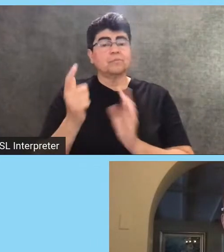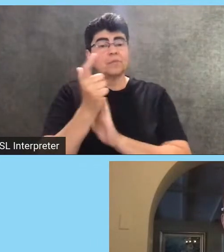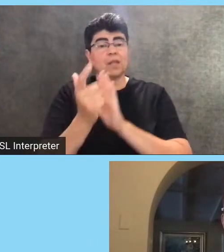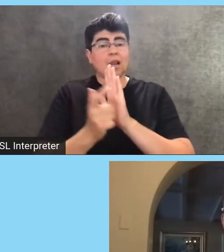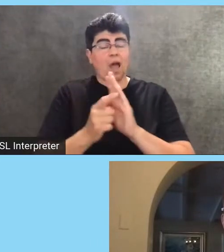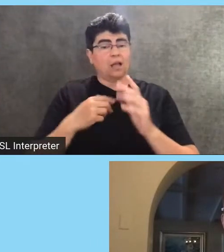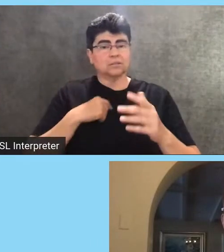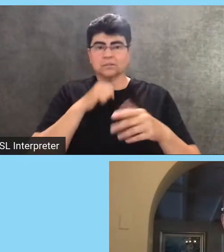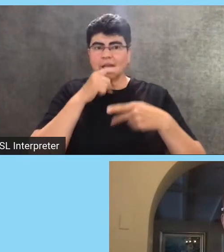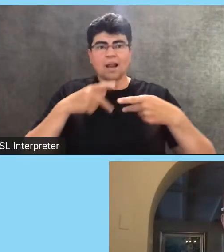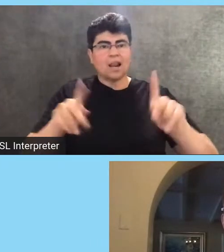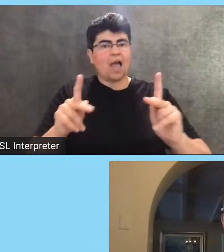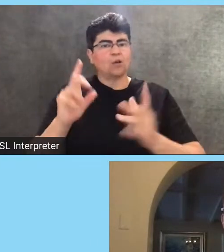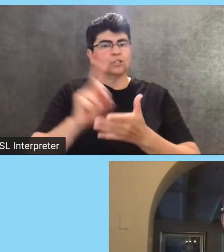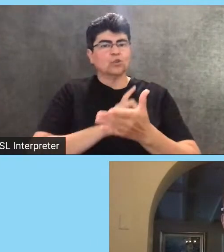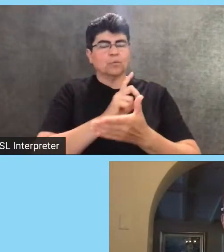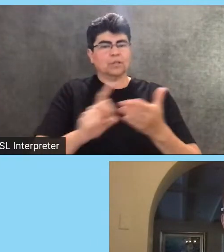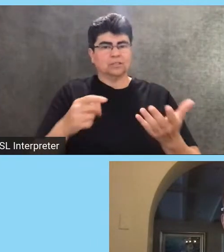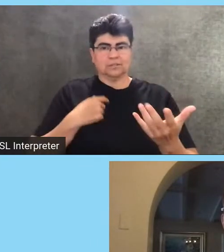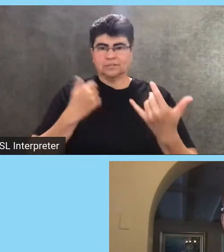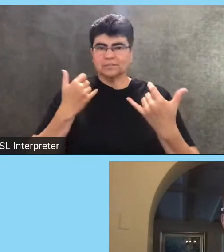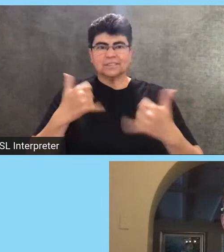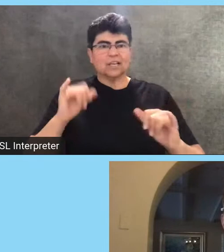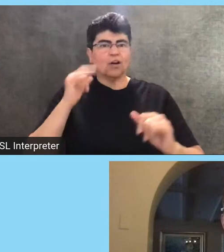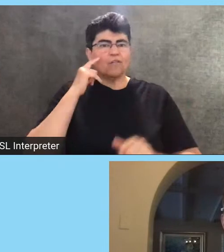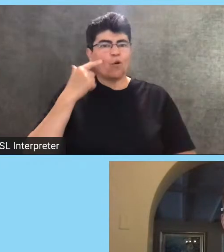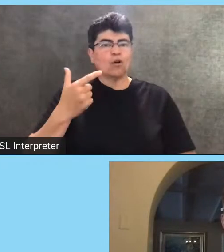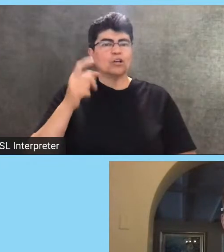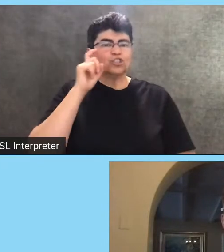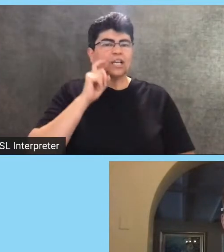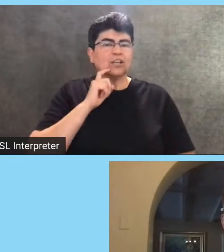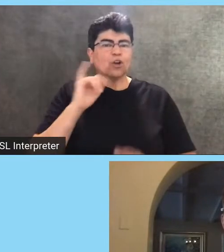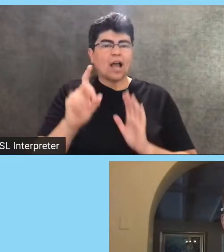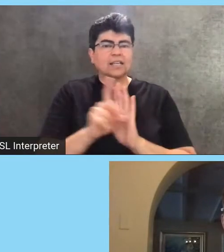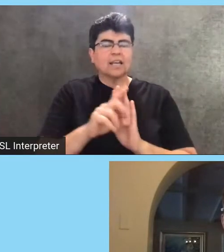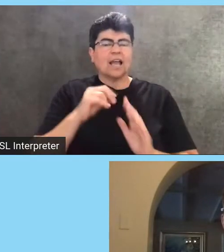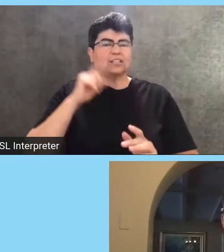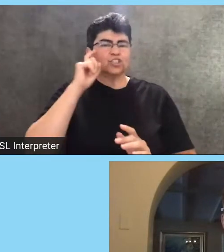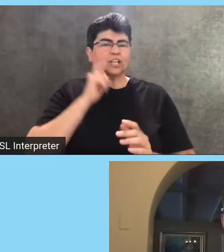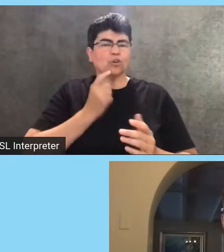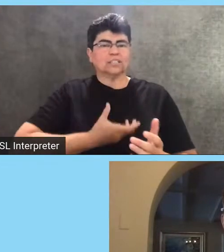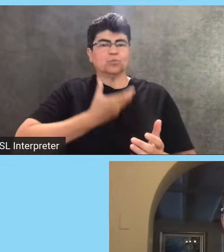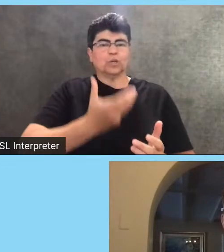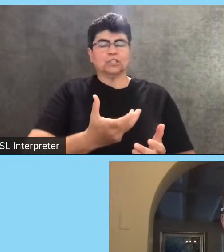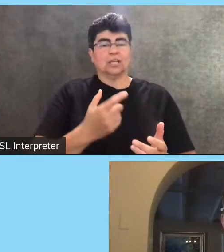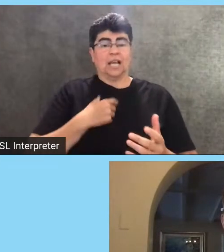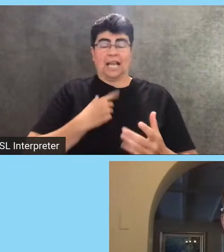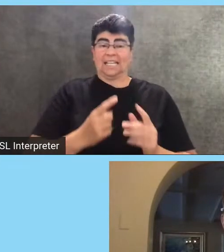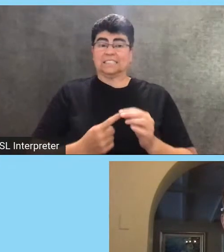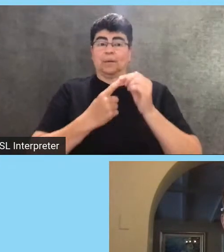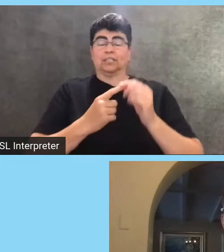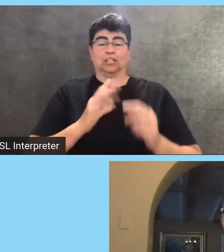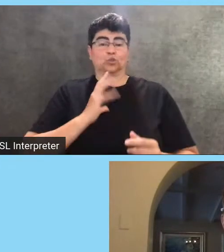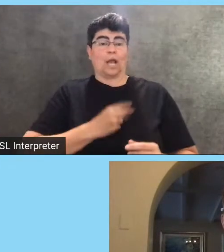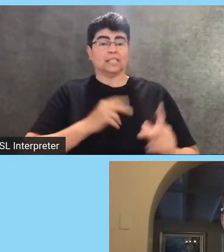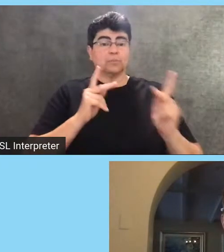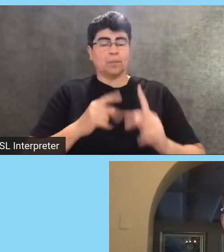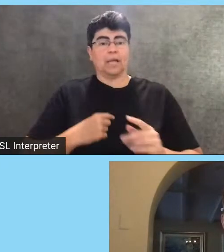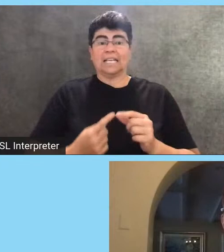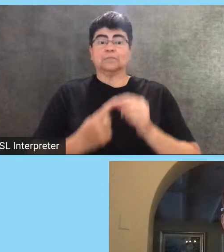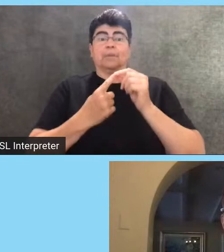prohibiting discrimination on the basis of gender identity and gender expression. Trans people, especially trans women of color, continue to